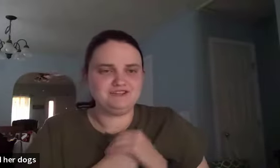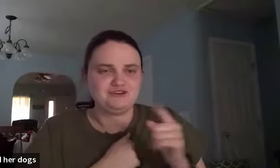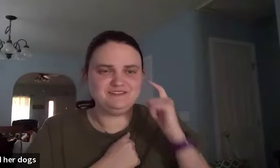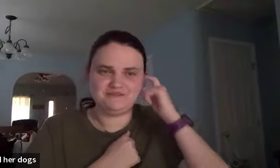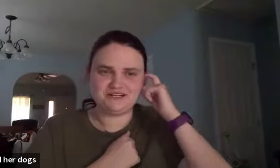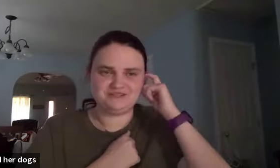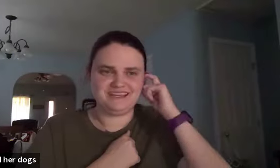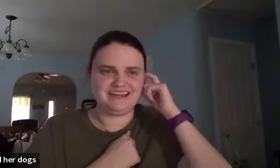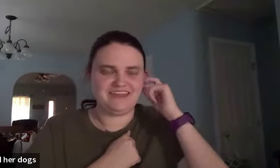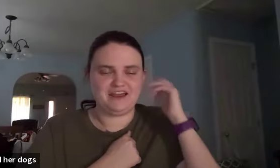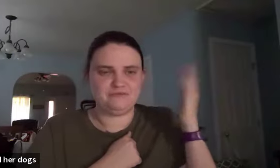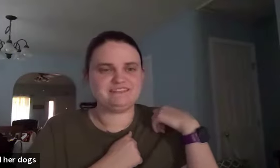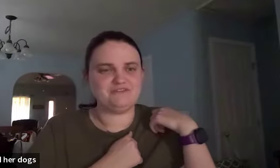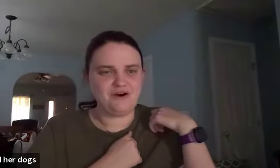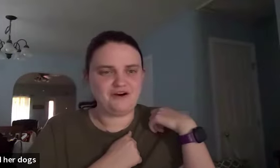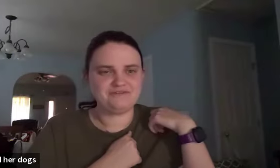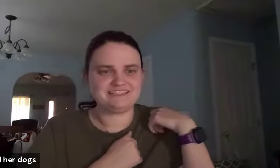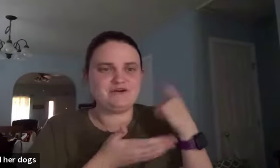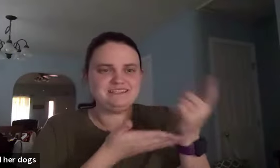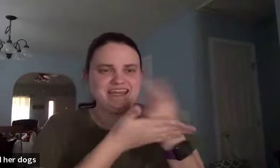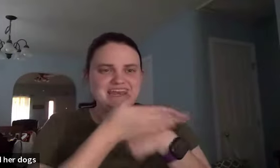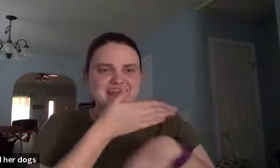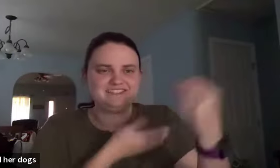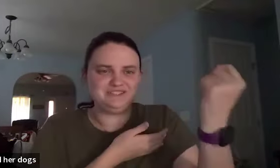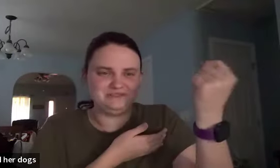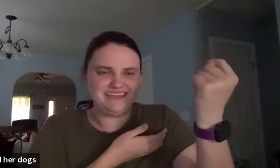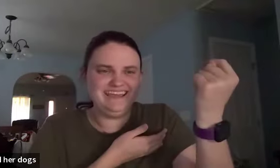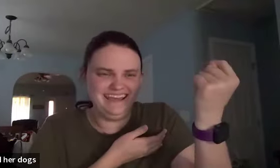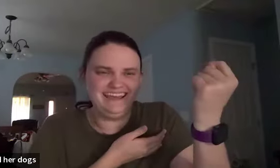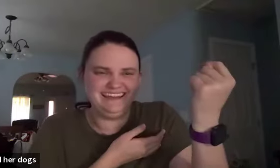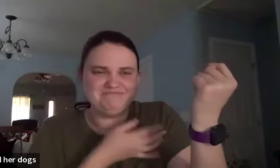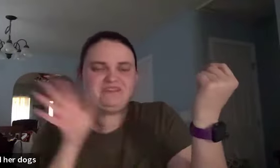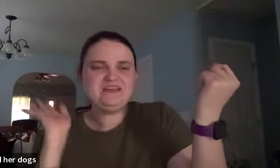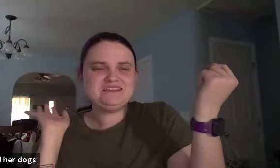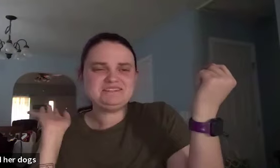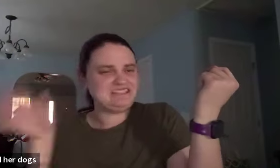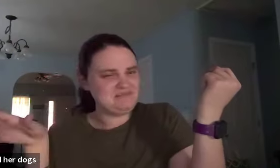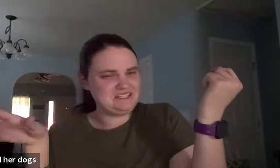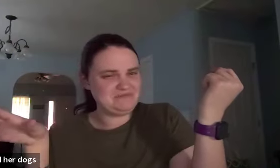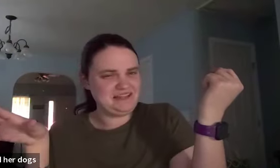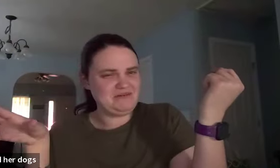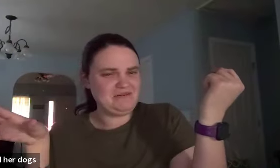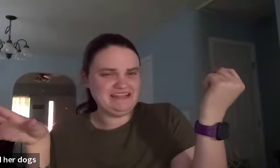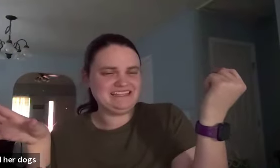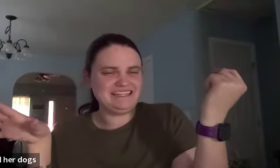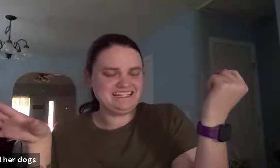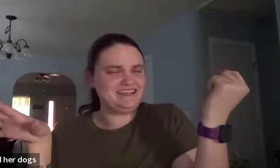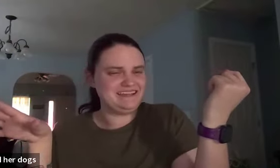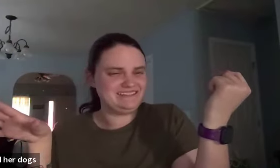was trying to avoid doing it and then I threw myself off because I always say next Tuesday. So I didn't want y'all to be like, wait, this lady's lying to